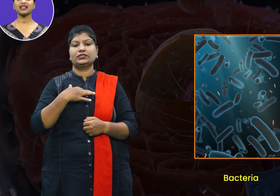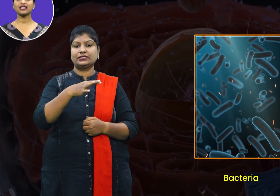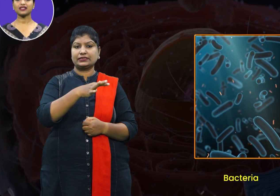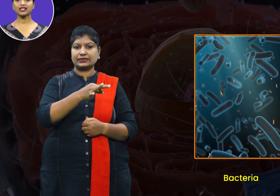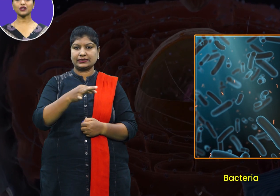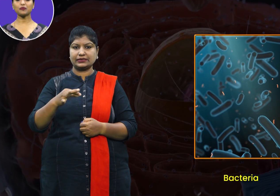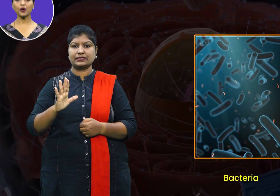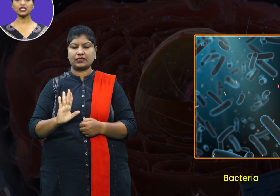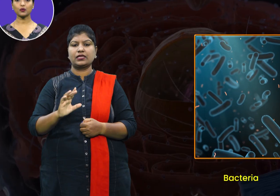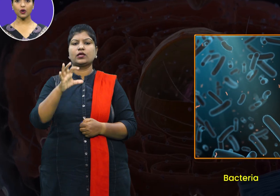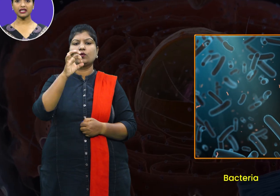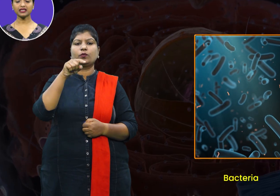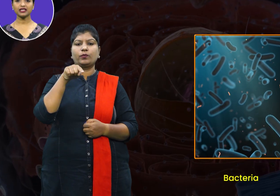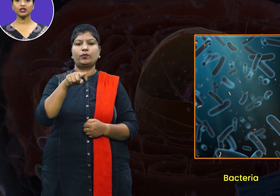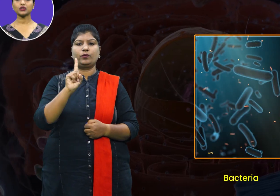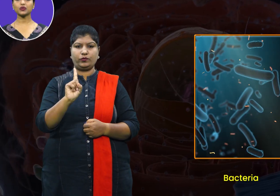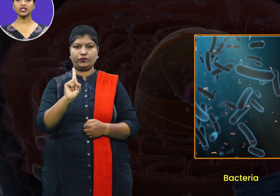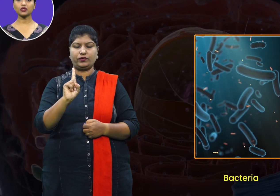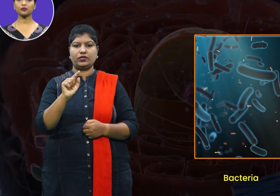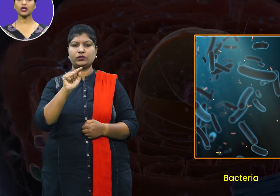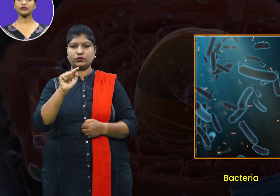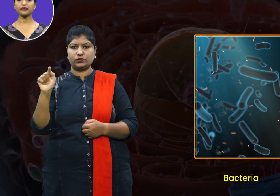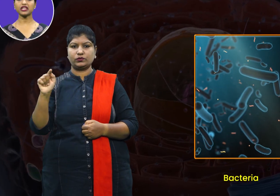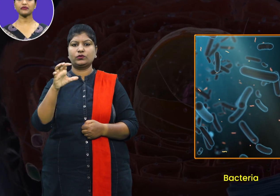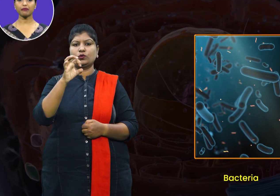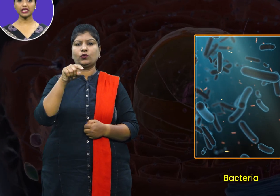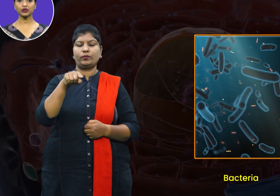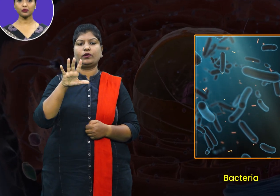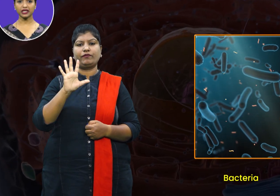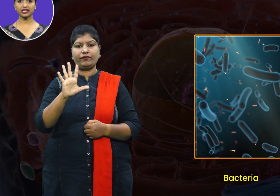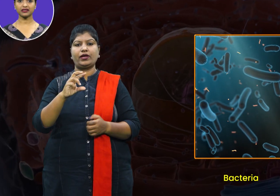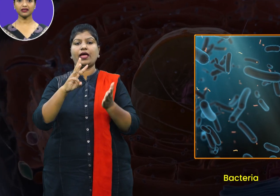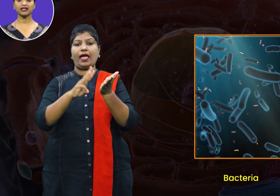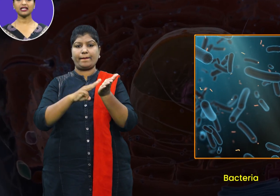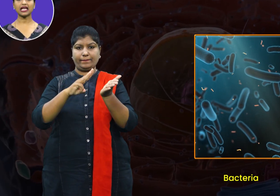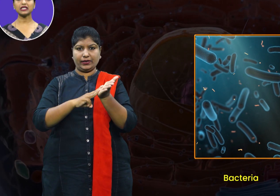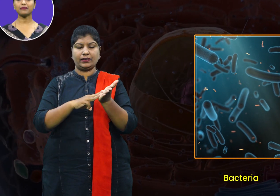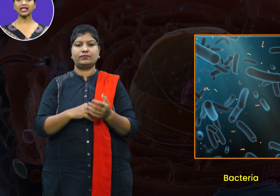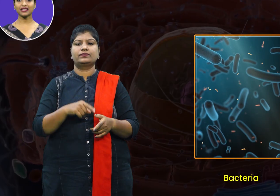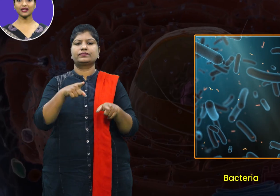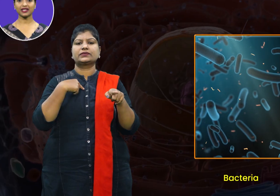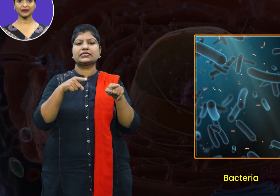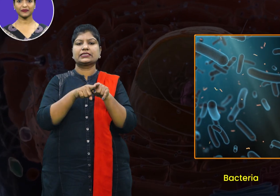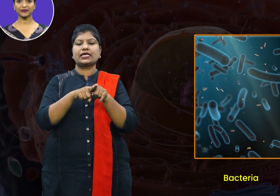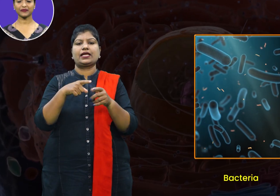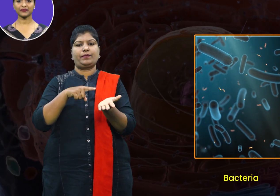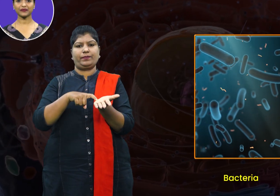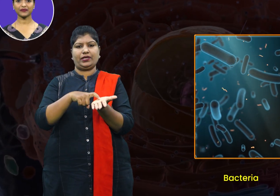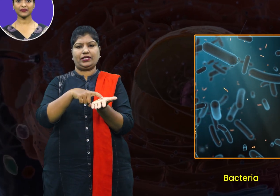is 0.1 to 0.5 micrometer like bacteria.